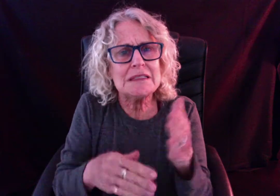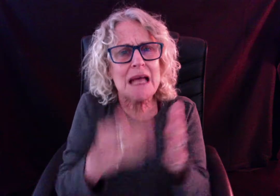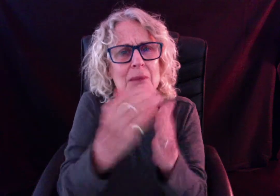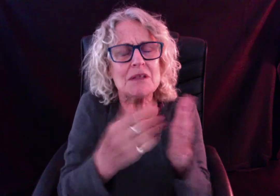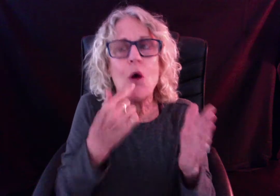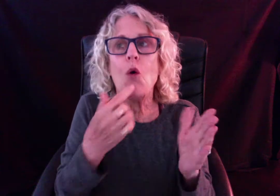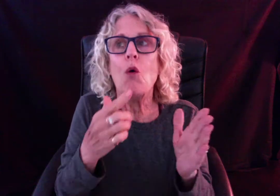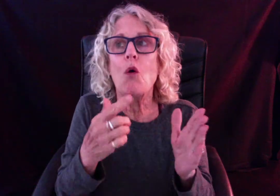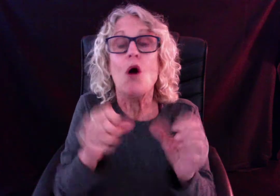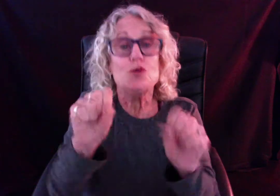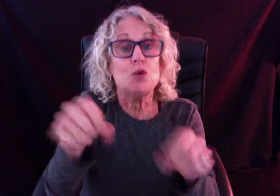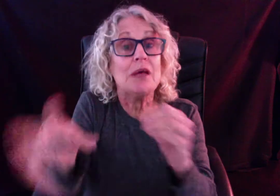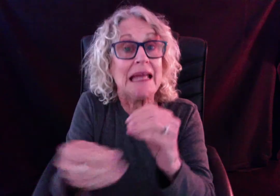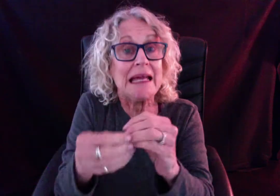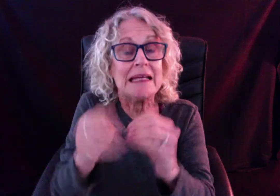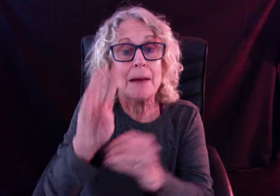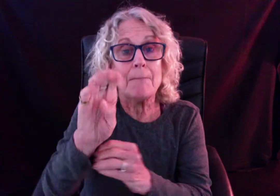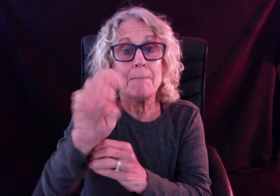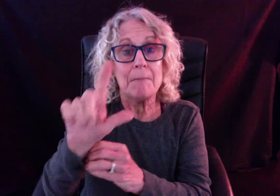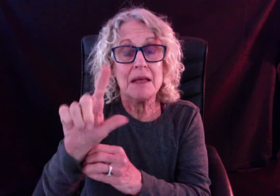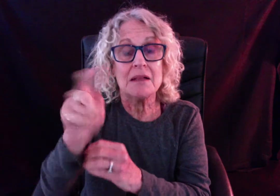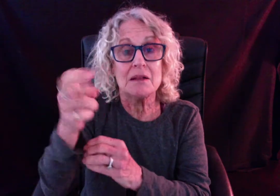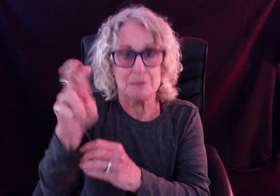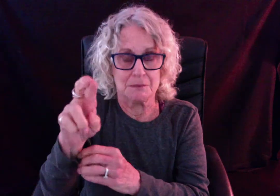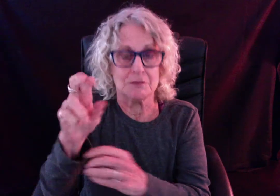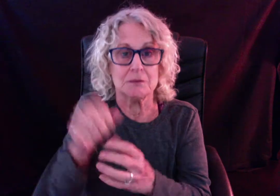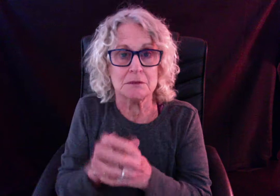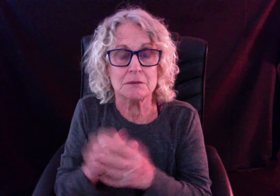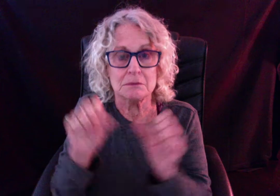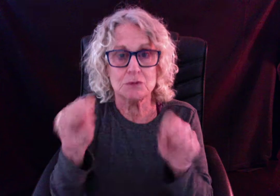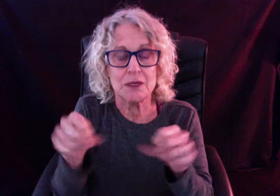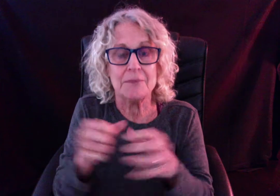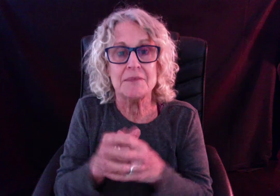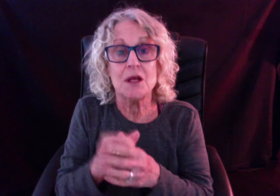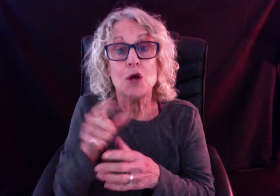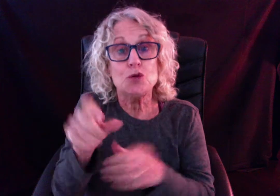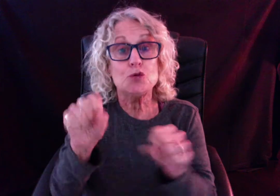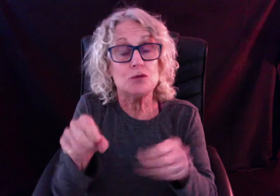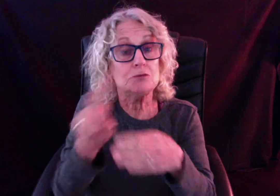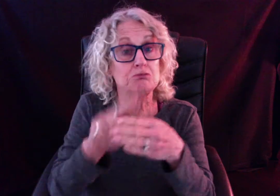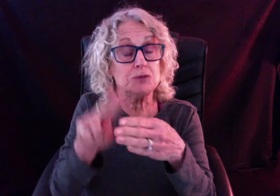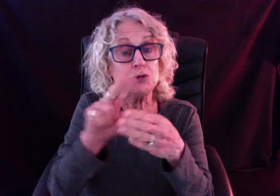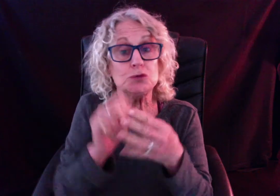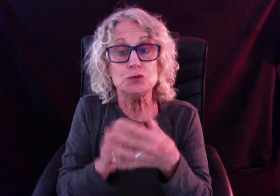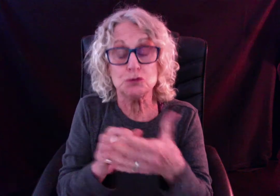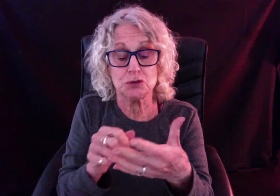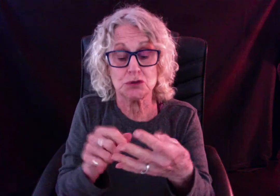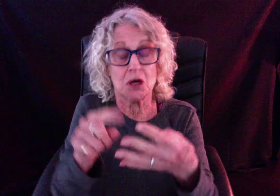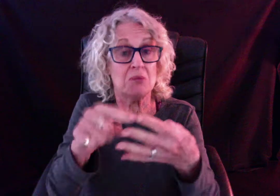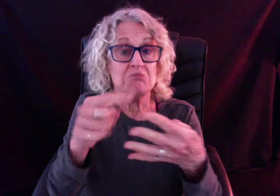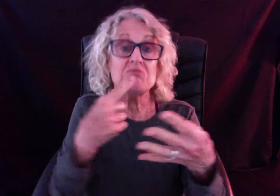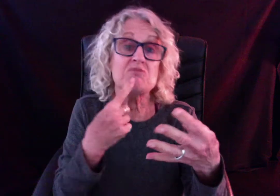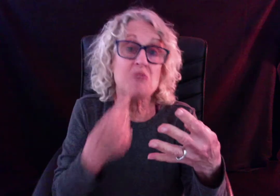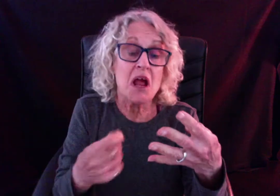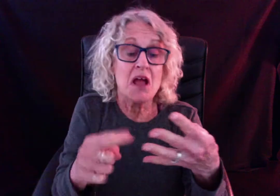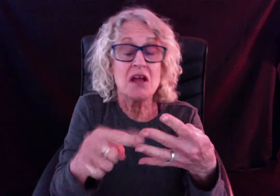you can add bell pepper. So you can use the red or the green or